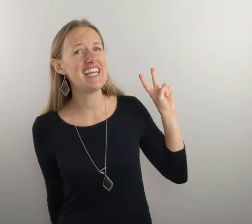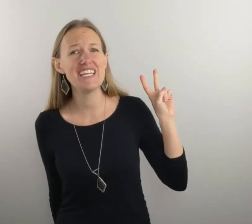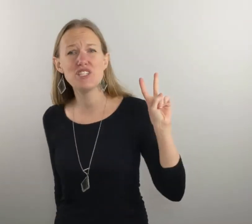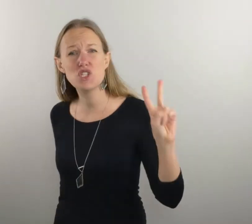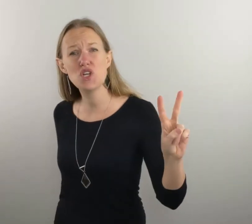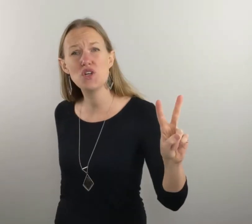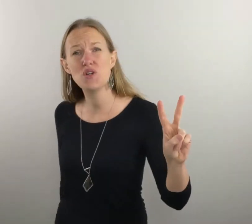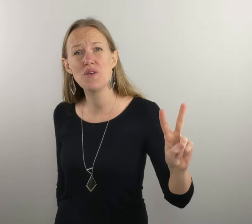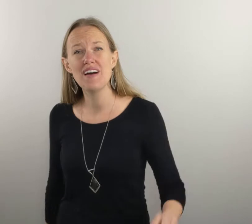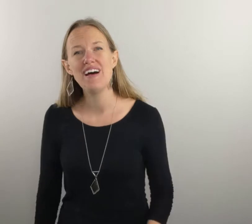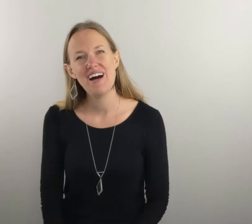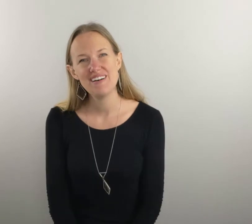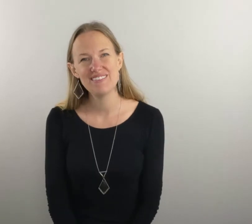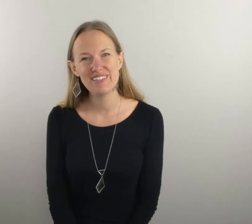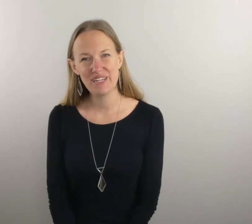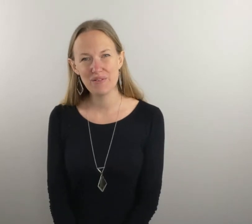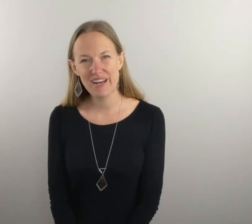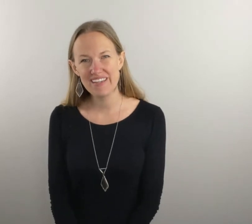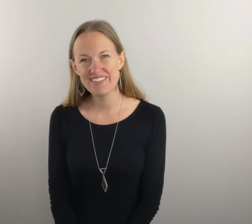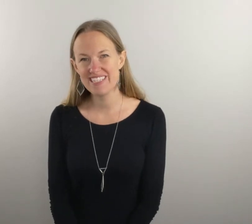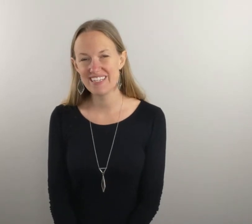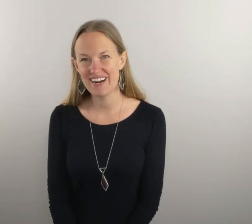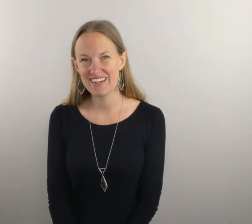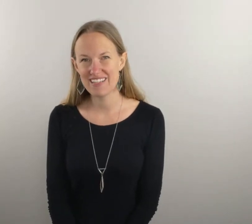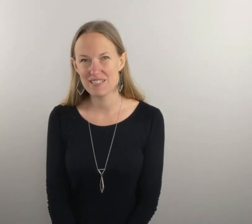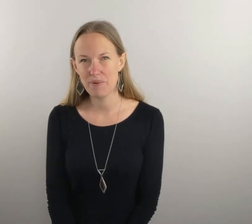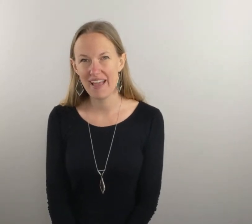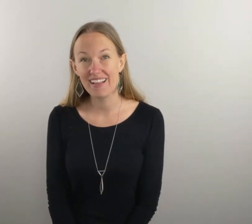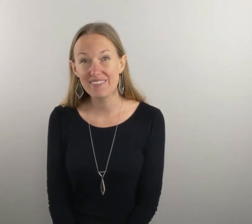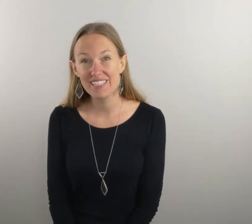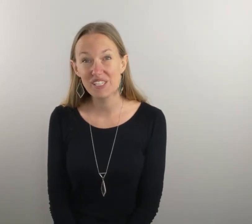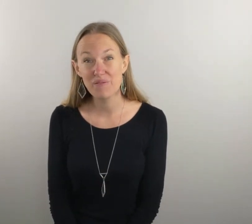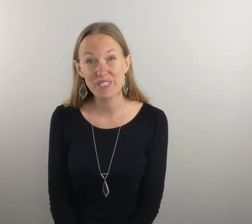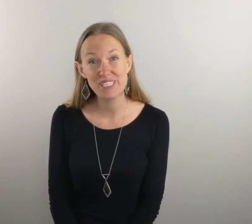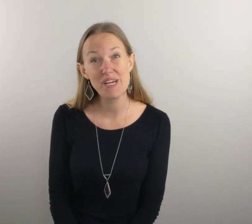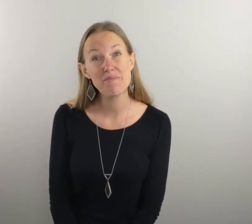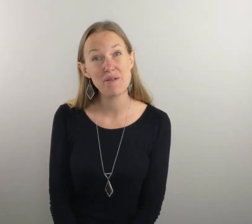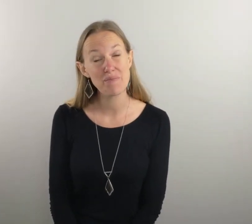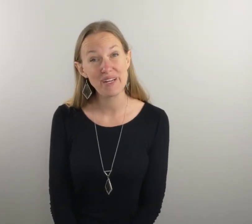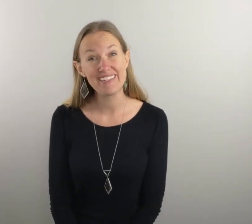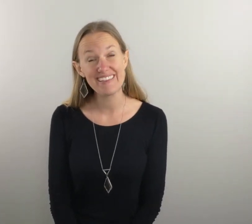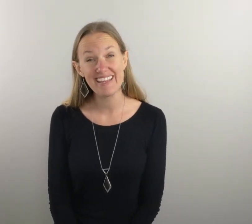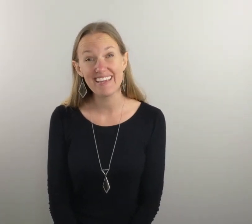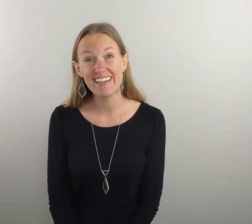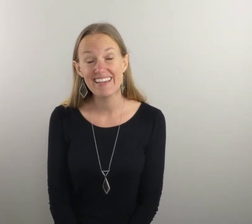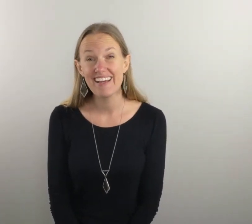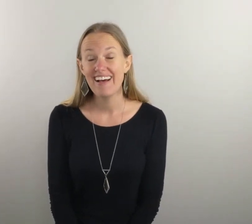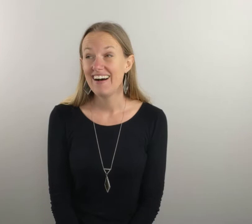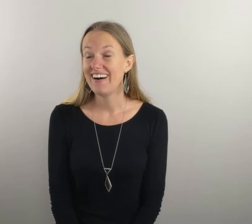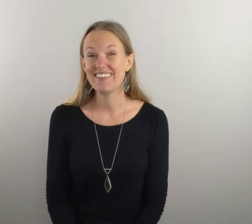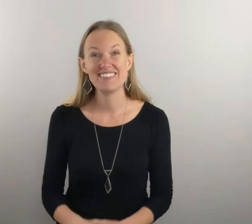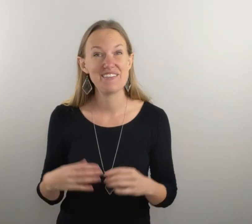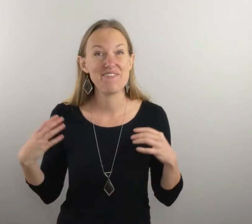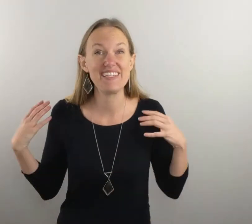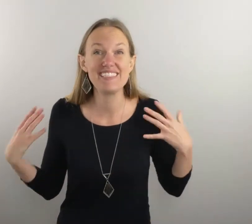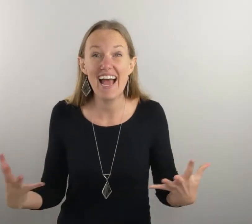day 2 of learning Graves into Gardens by Elevation Worship and Brandon Lake. This is a